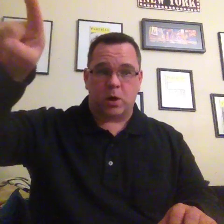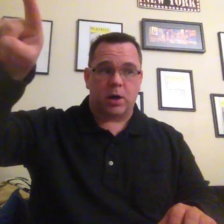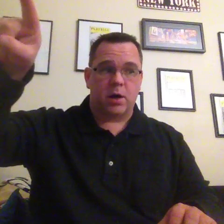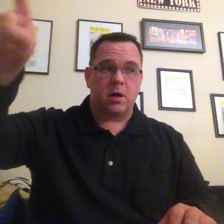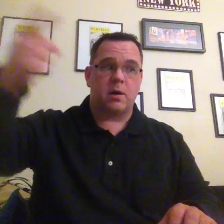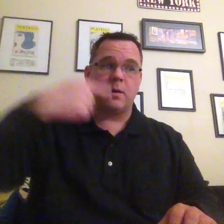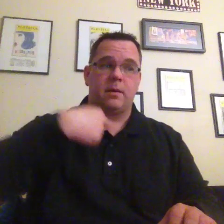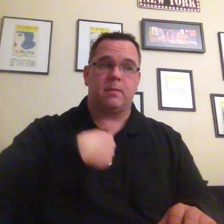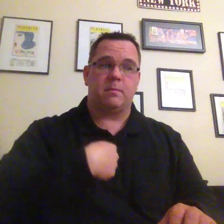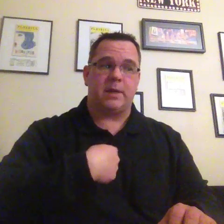for me.